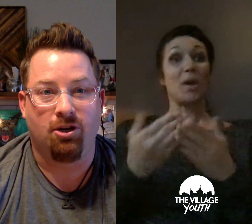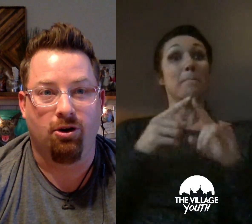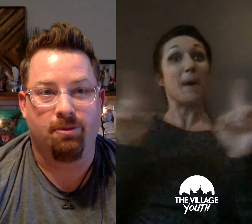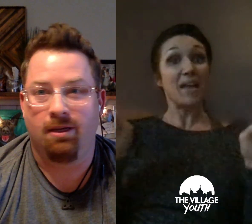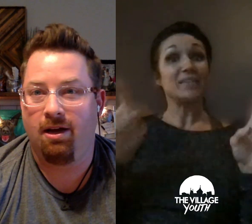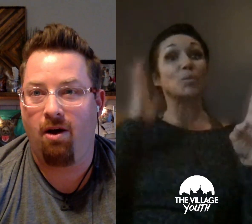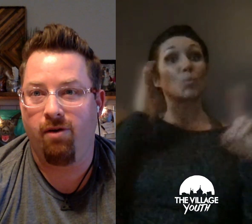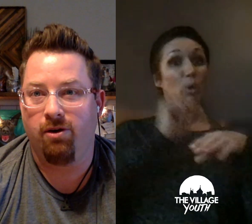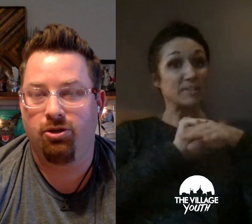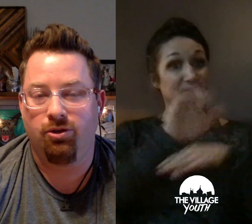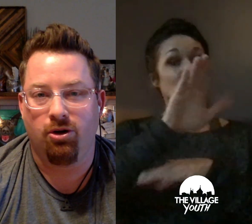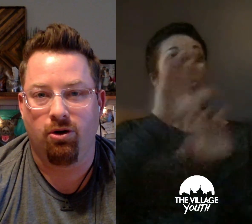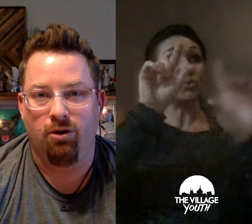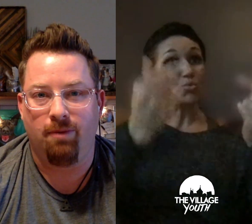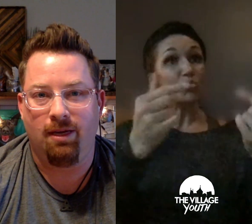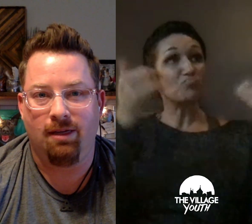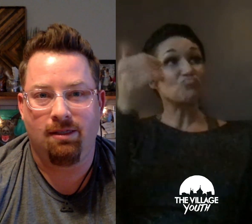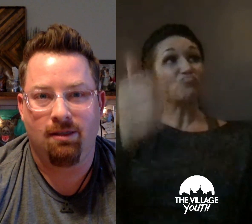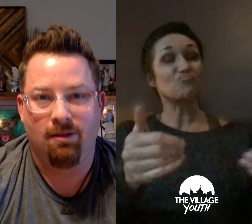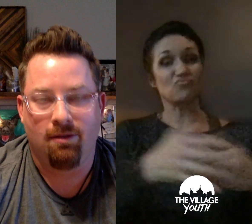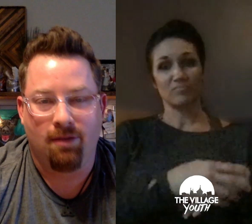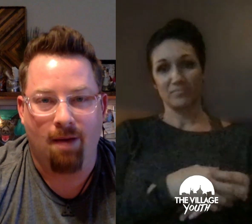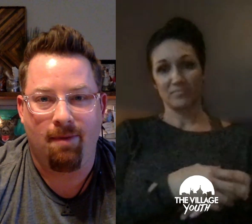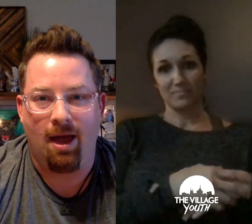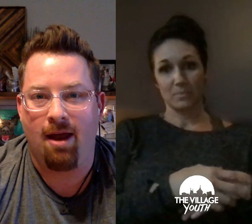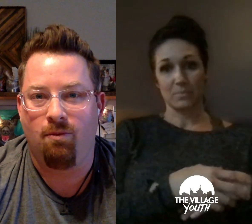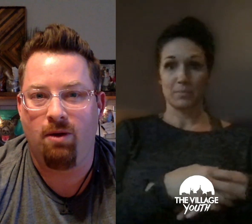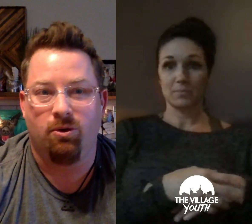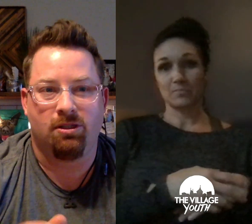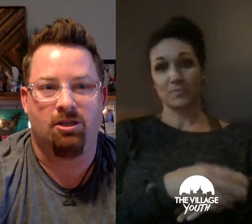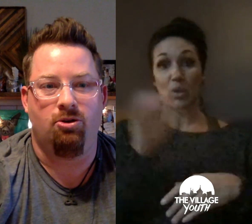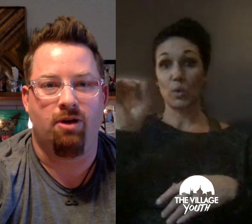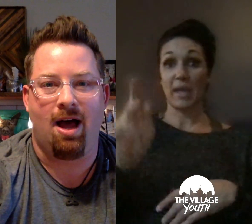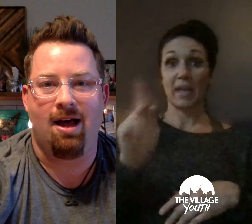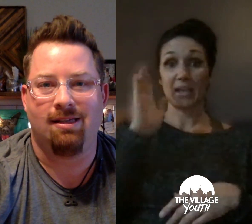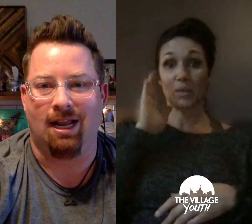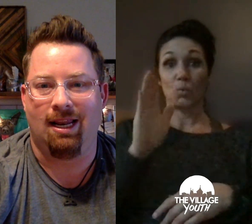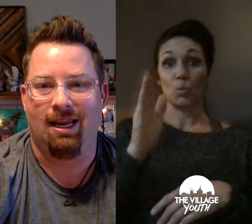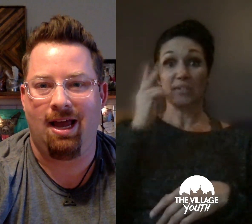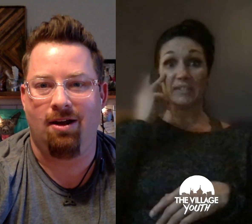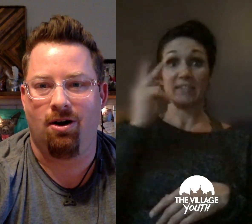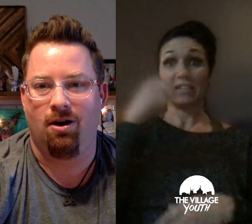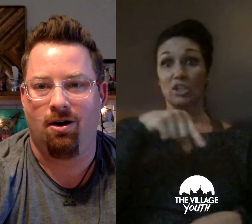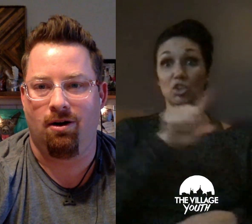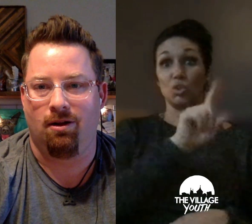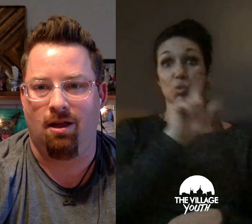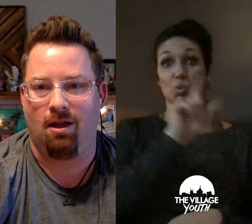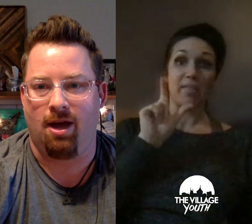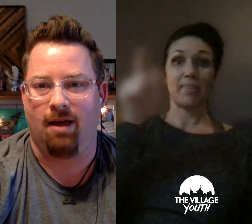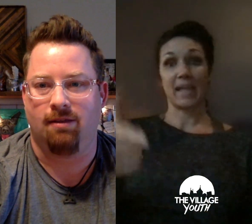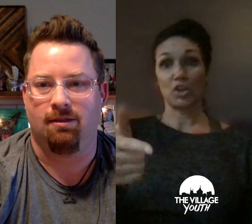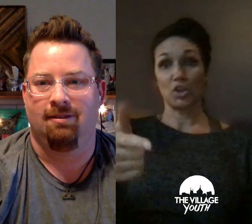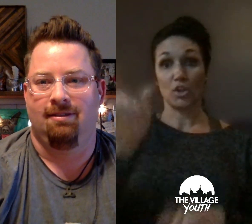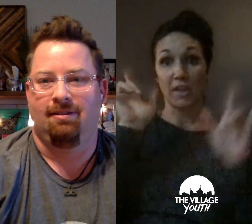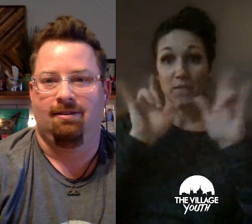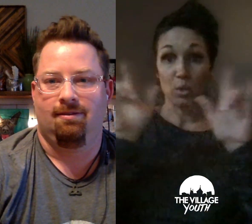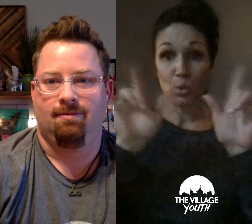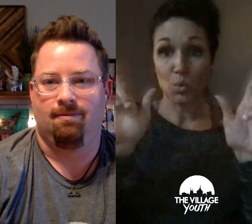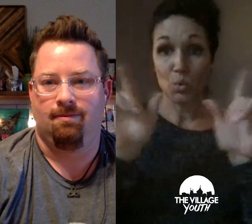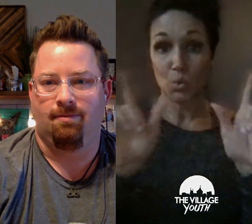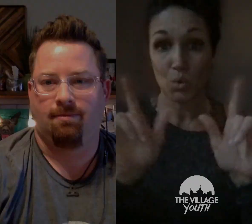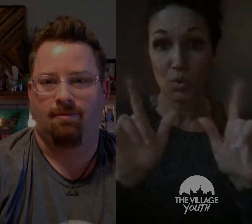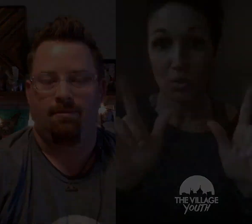you guys to groups. Head over to your group me's. Yep. And we will see you guys later. Love you guys.